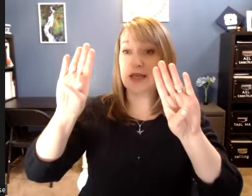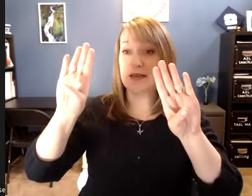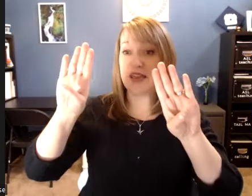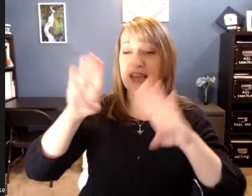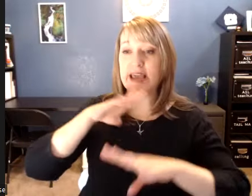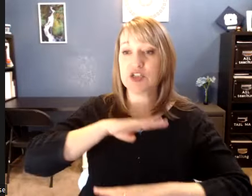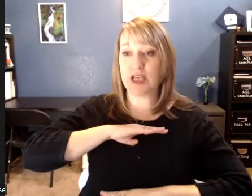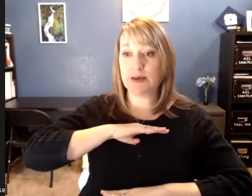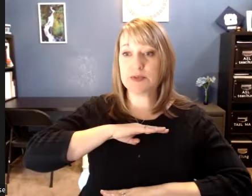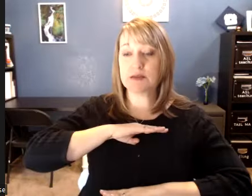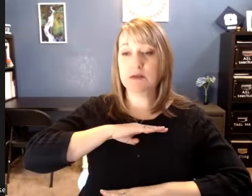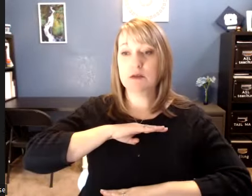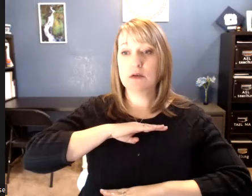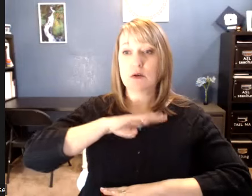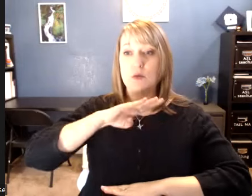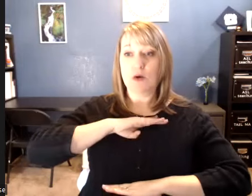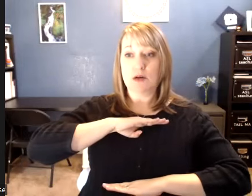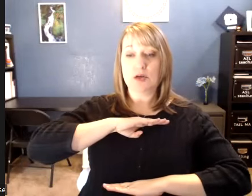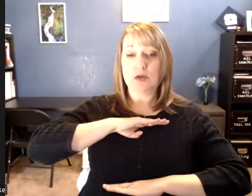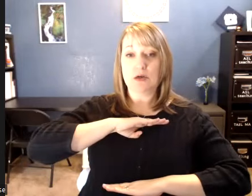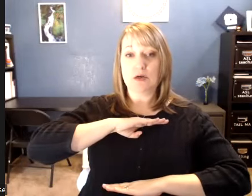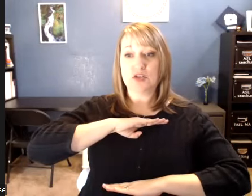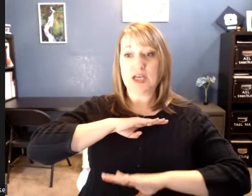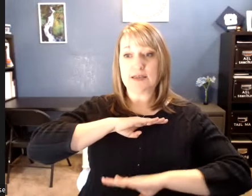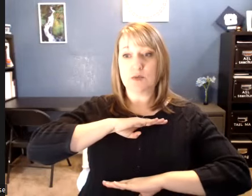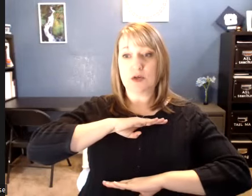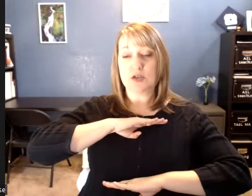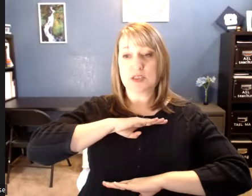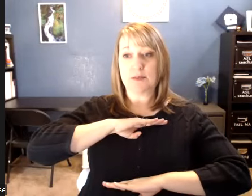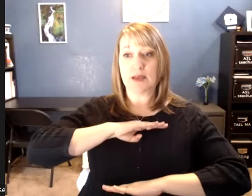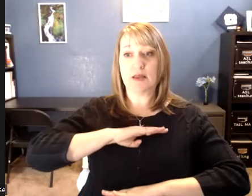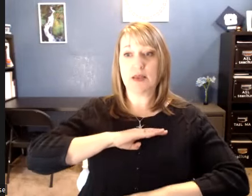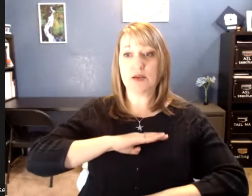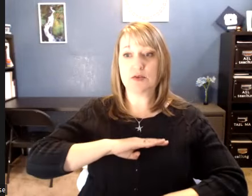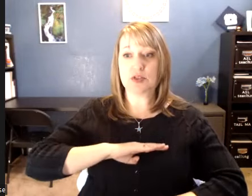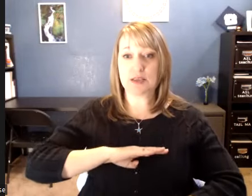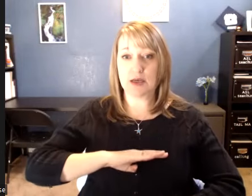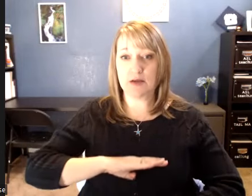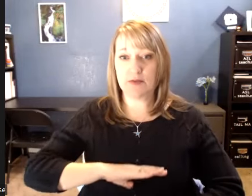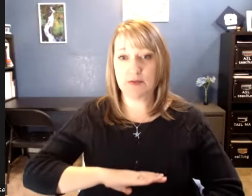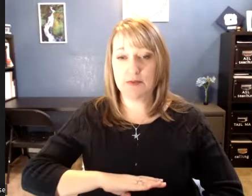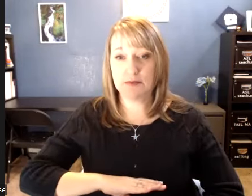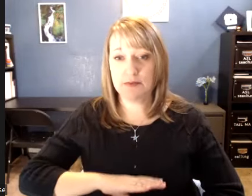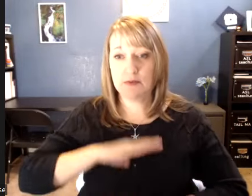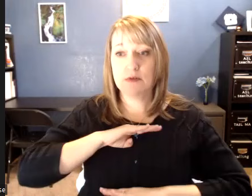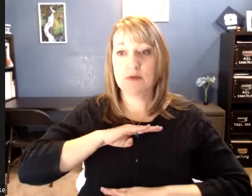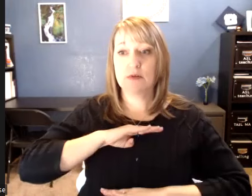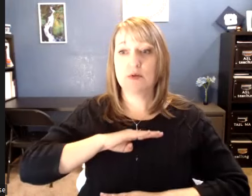like B hand shapes, one on your chest and one on your stomach, and then you just kind of